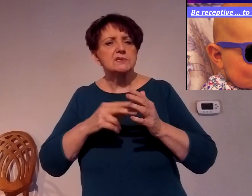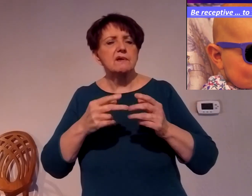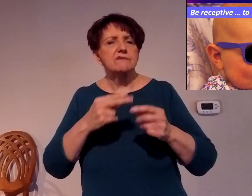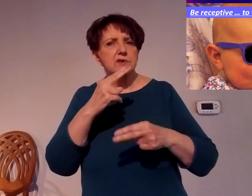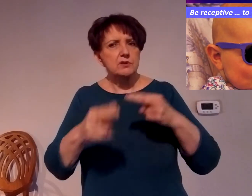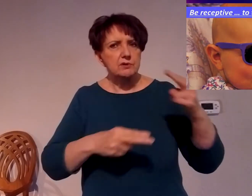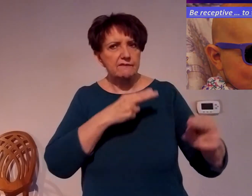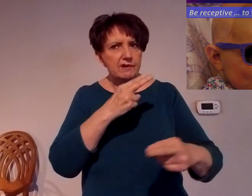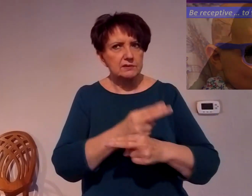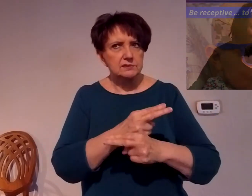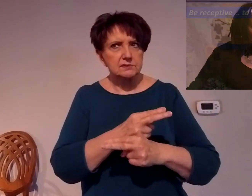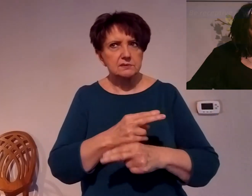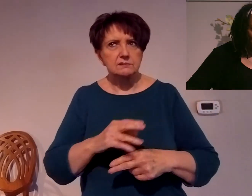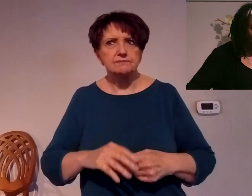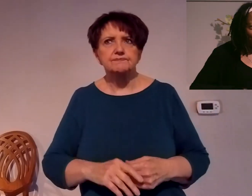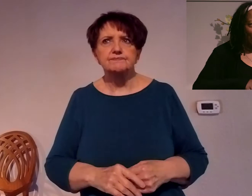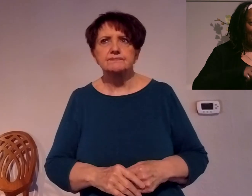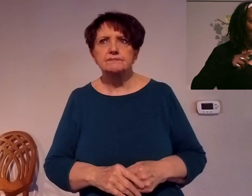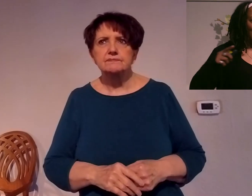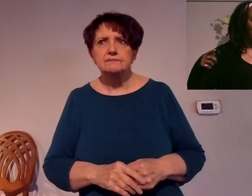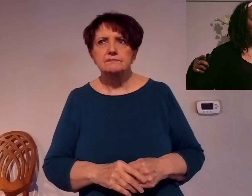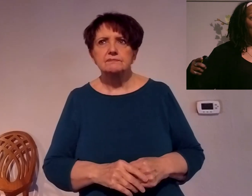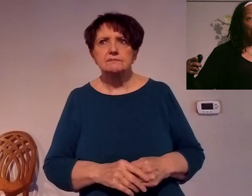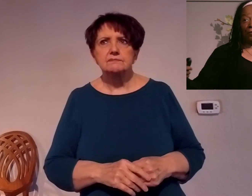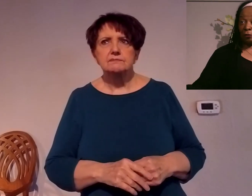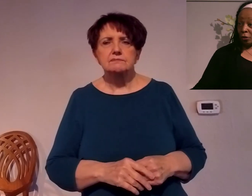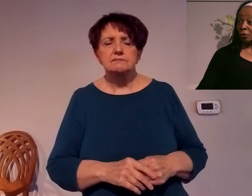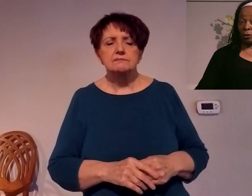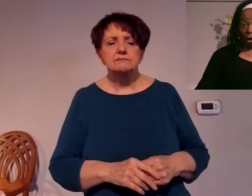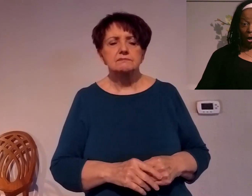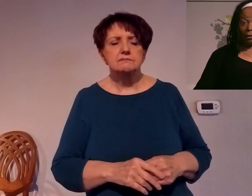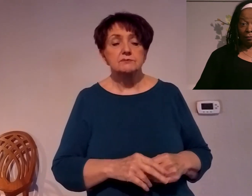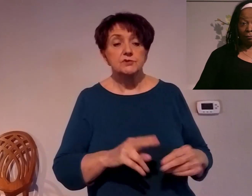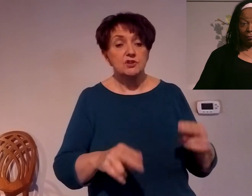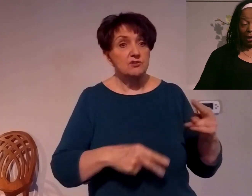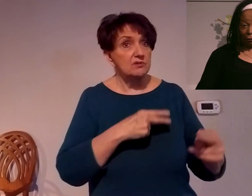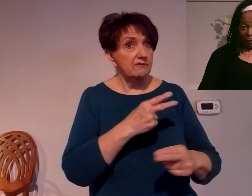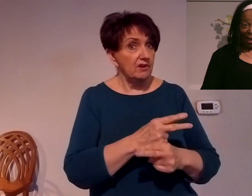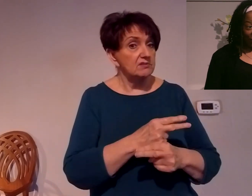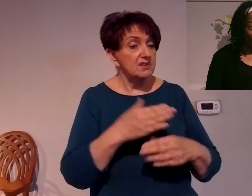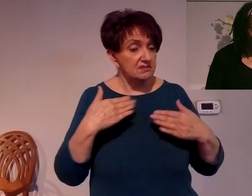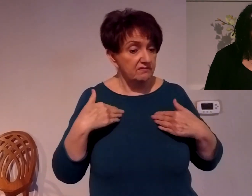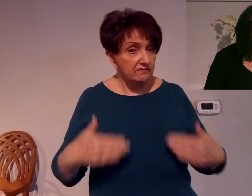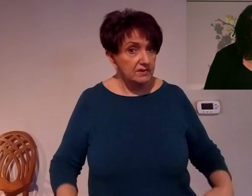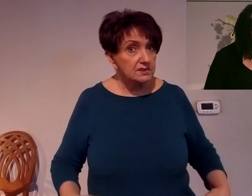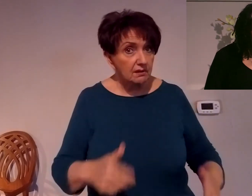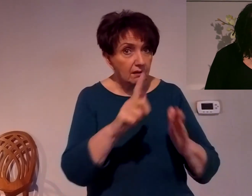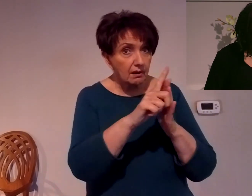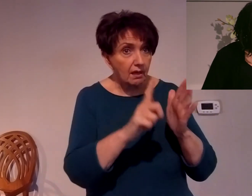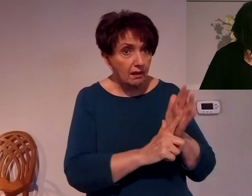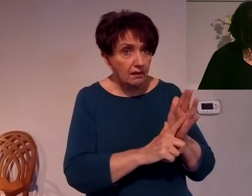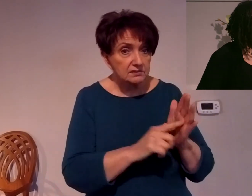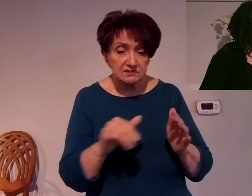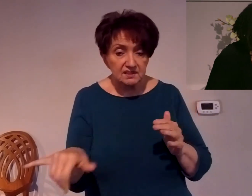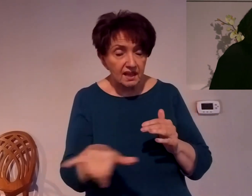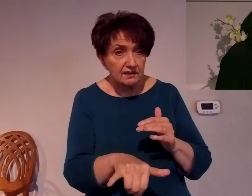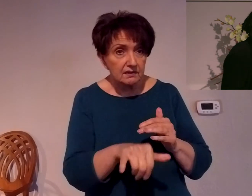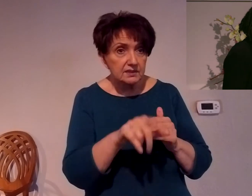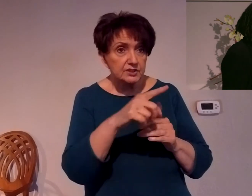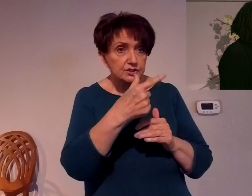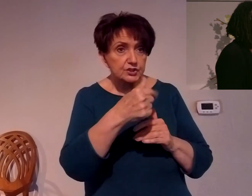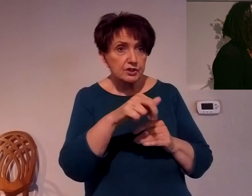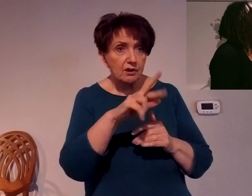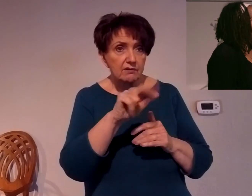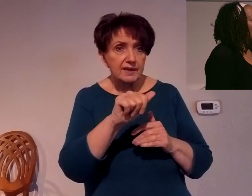so the universe has physical laws like gravity, right? We know the